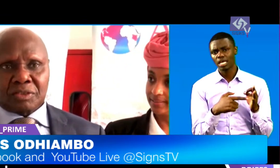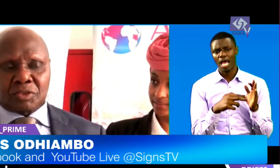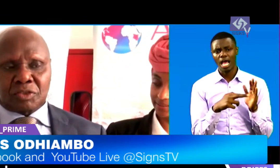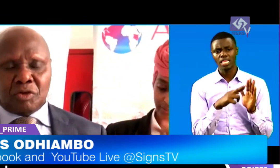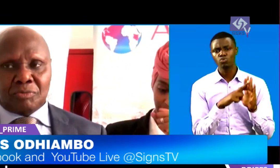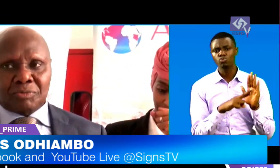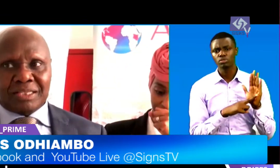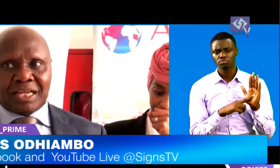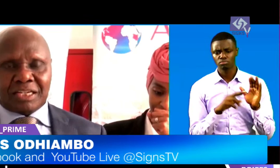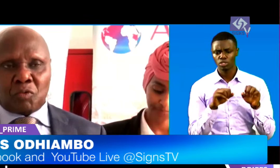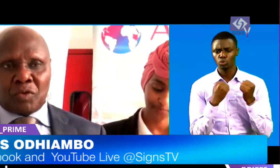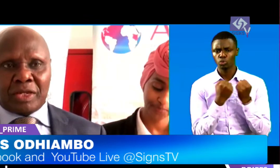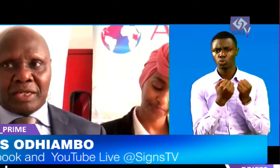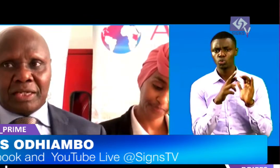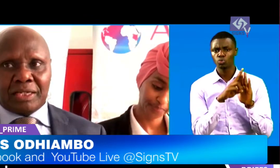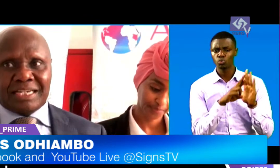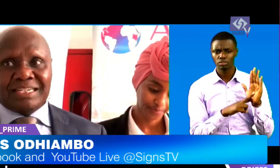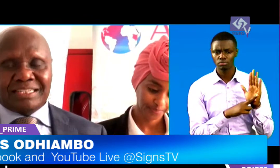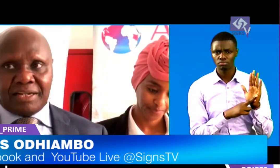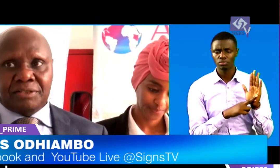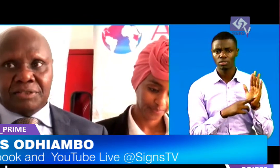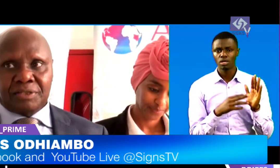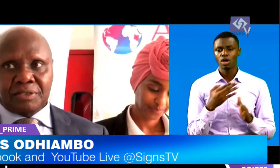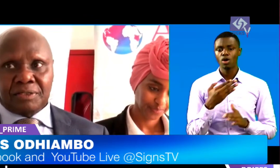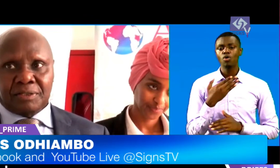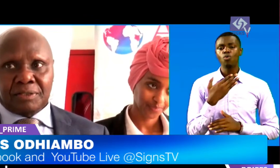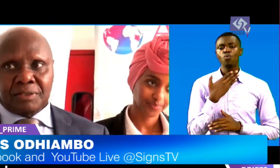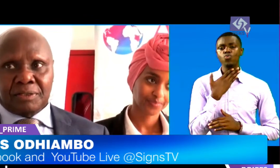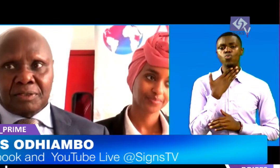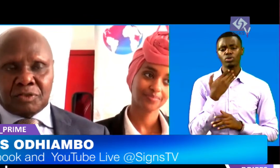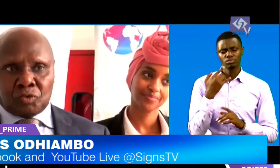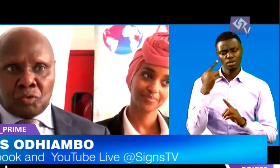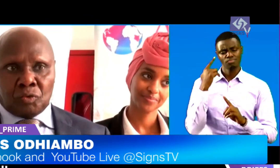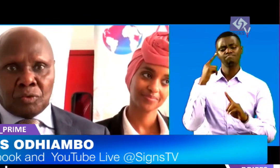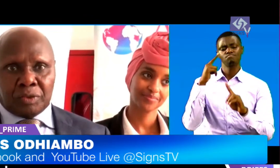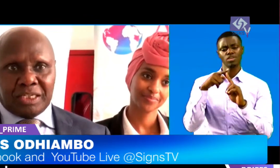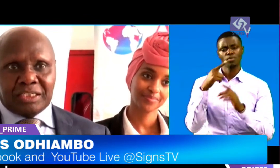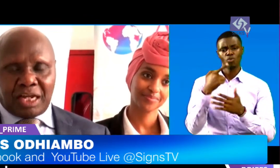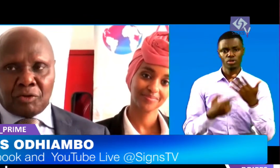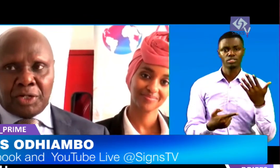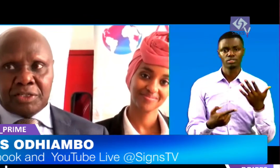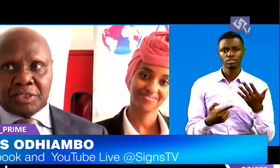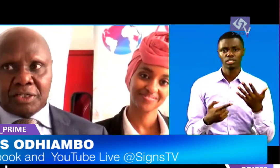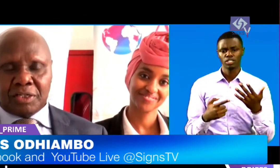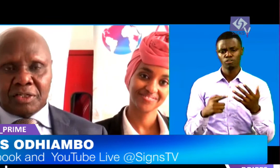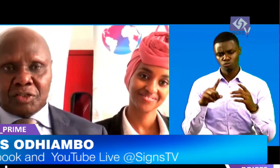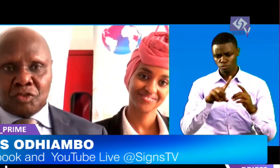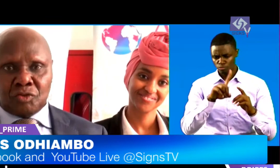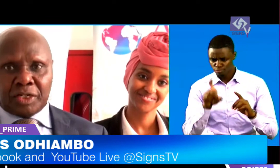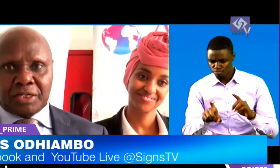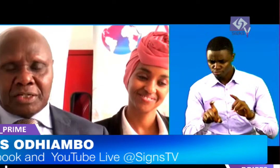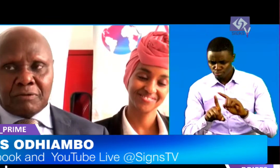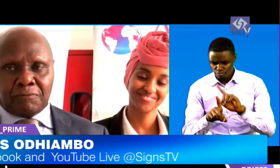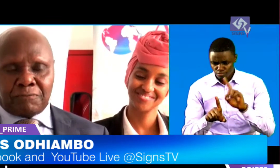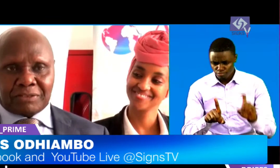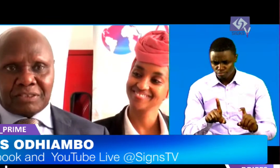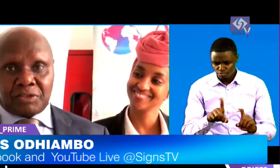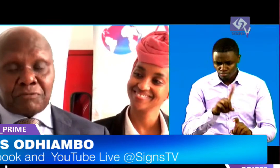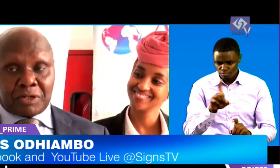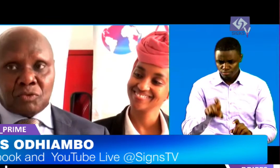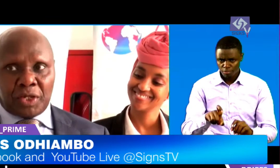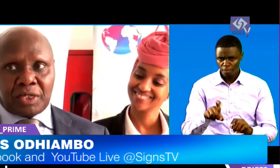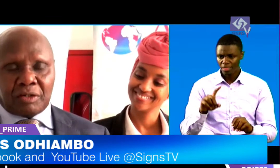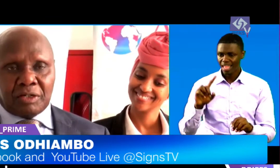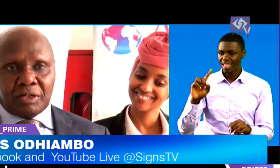norms, social norms, that we intend to interrogate during